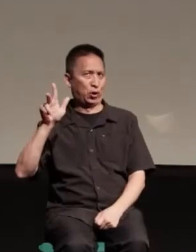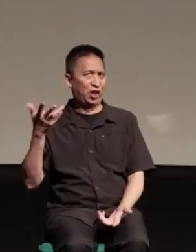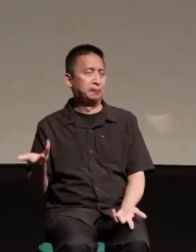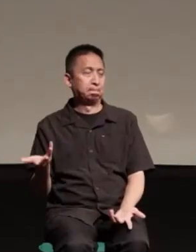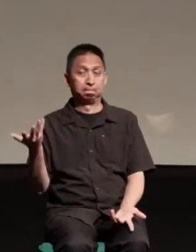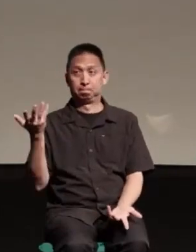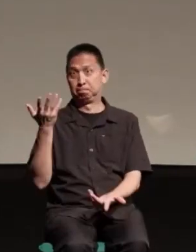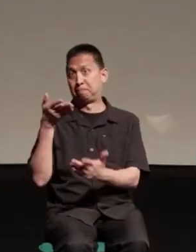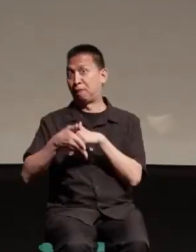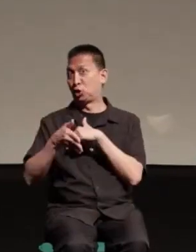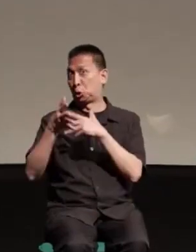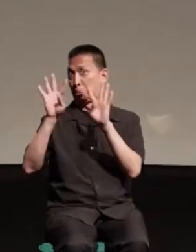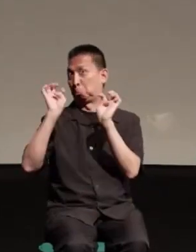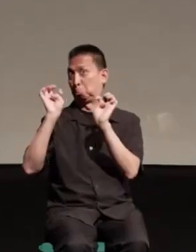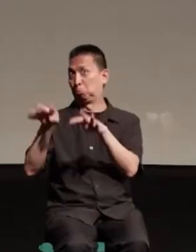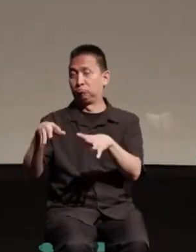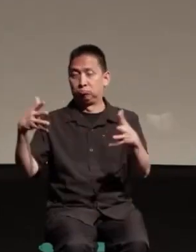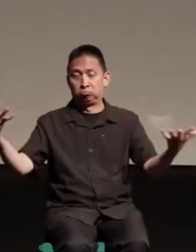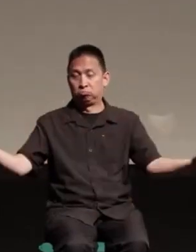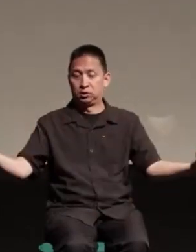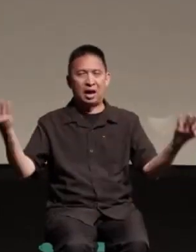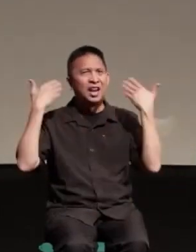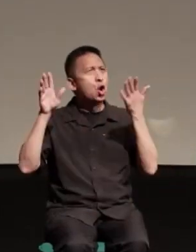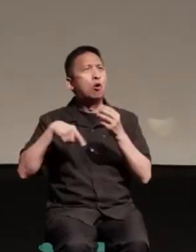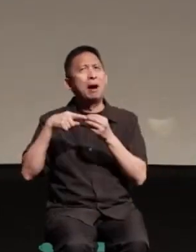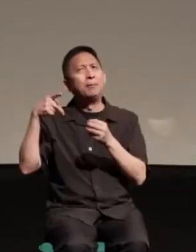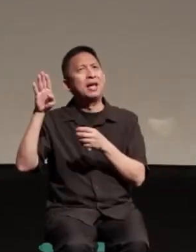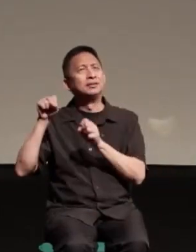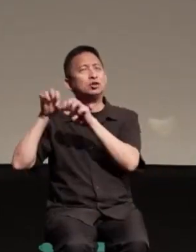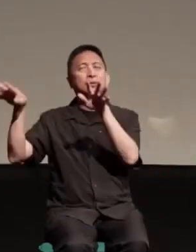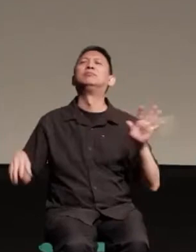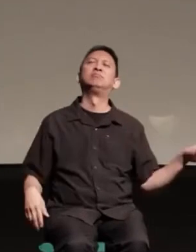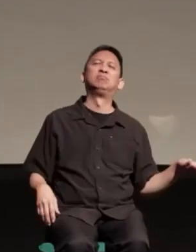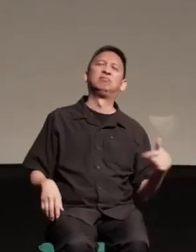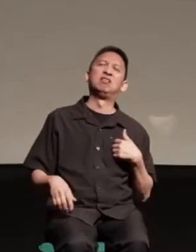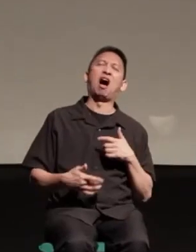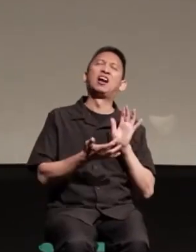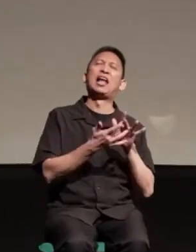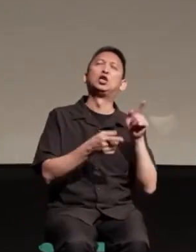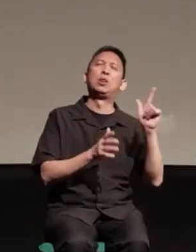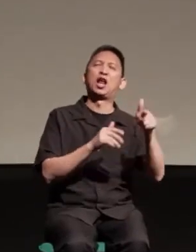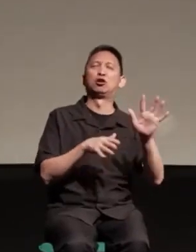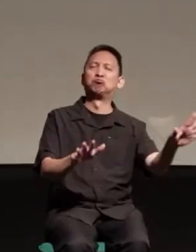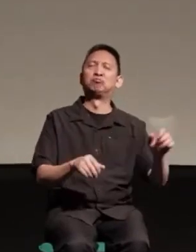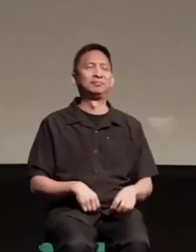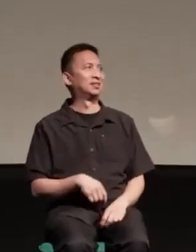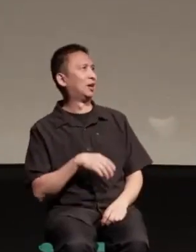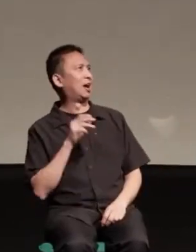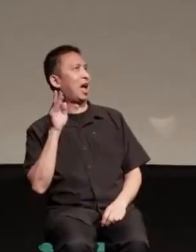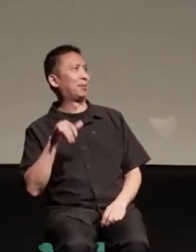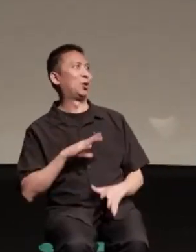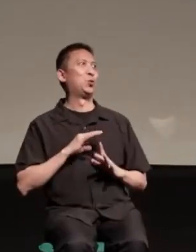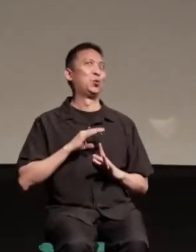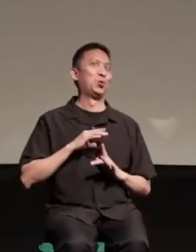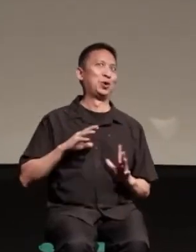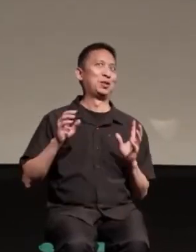what's going to happen with it after that, but I didn't know anything about distribution. You should talk to the folks. I'll connect you to them too. Okay. More later.